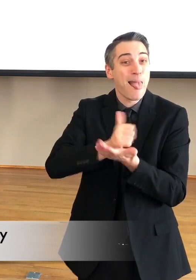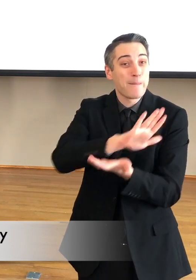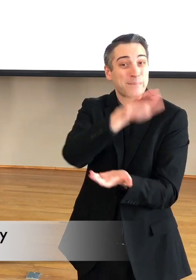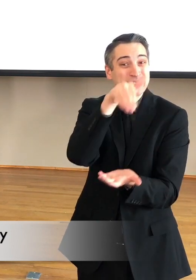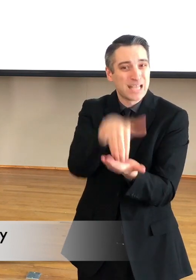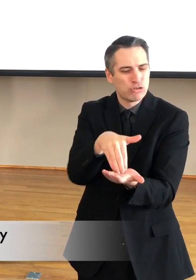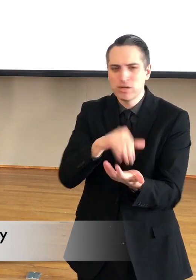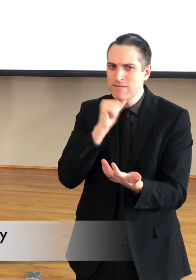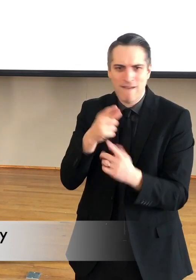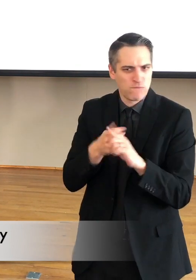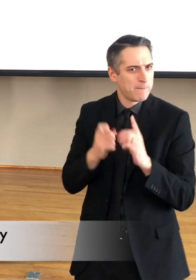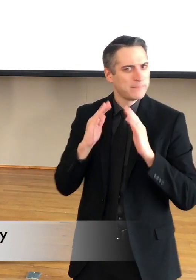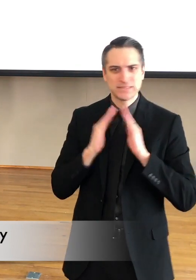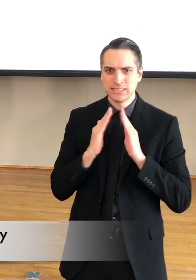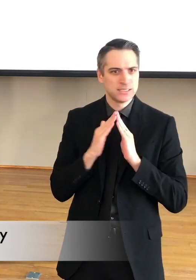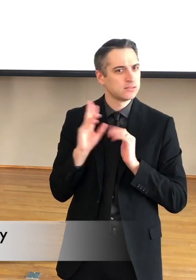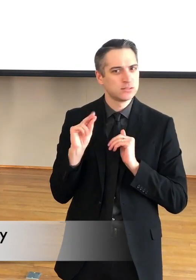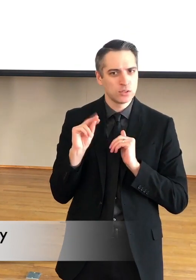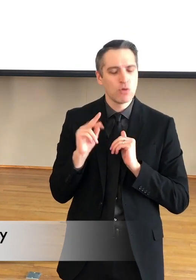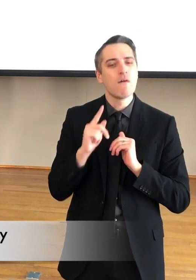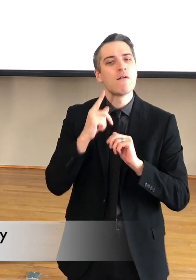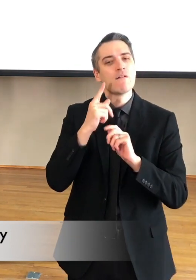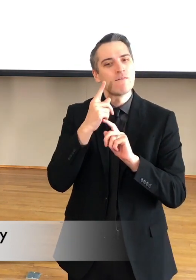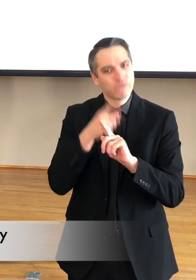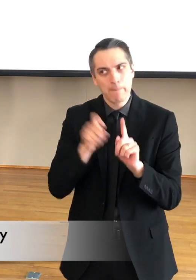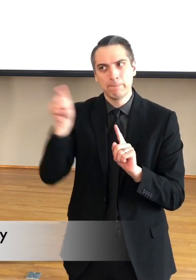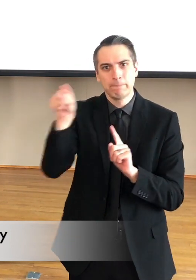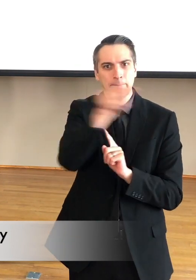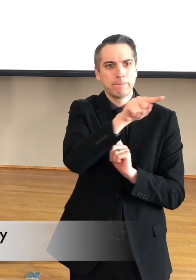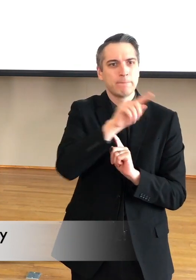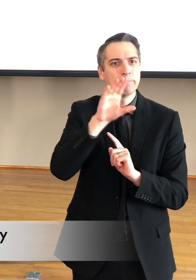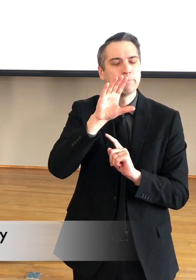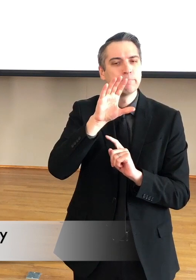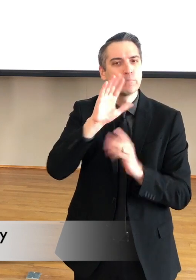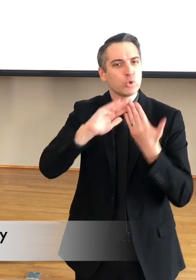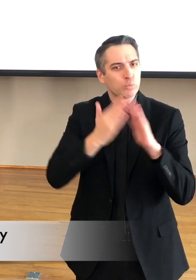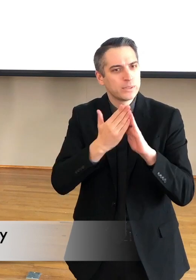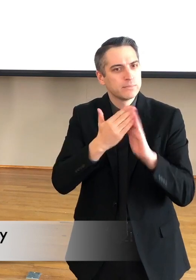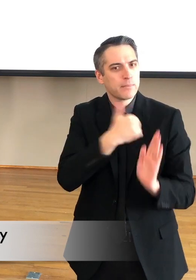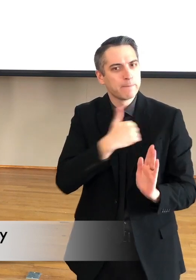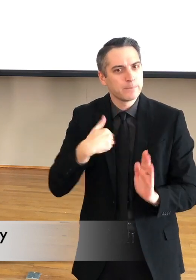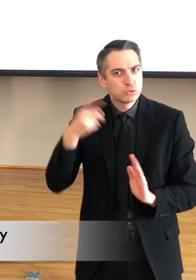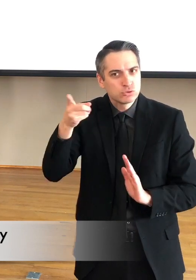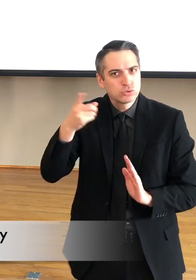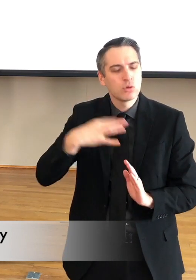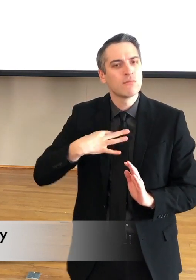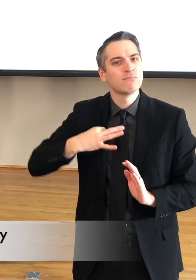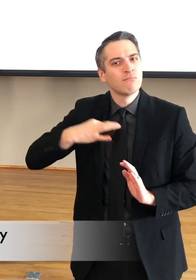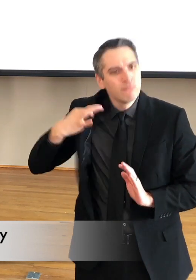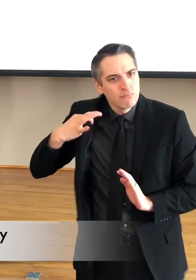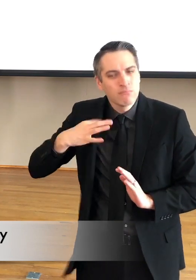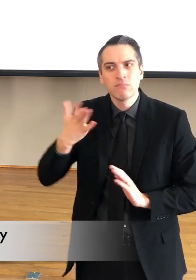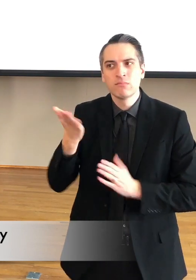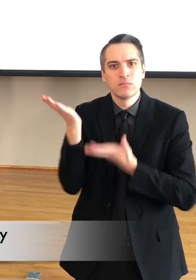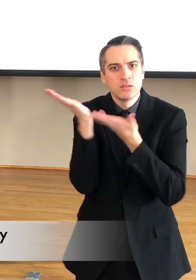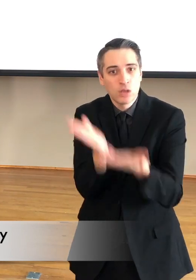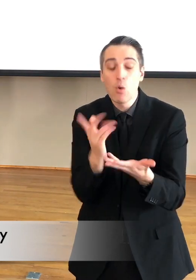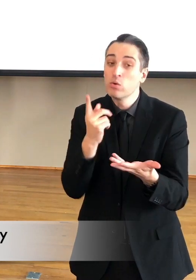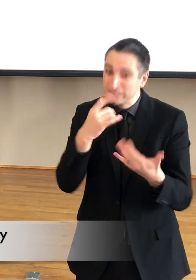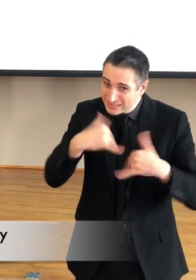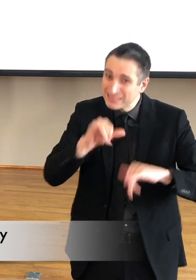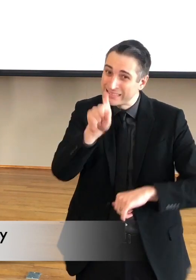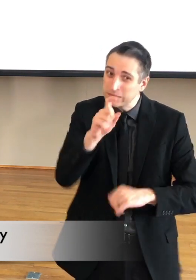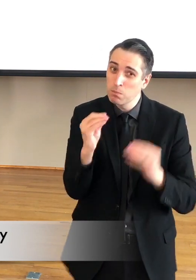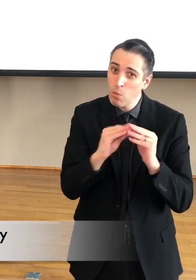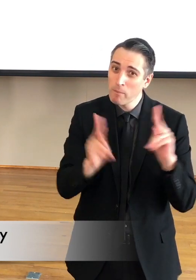activity. These are philanthropic individuals giving of their time and resources. Volunteers are needed to be able to help support